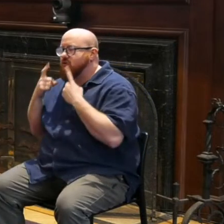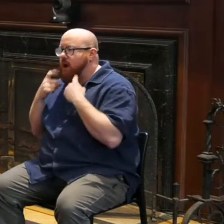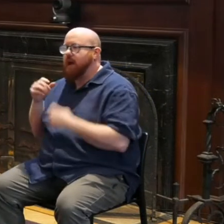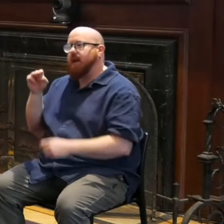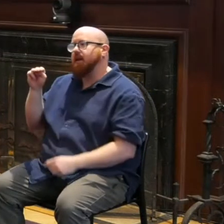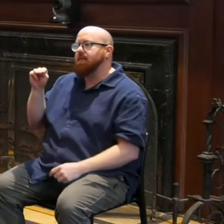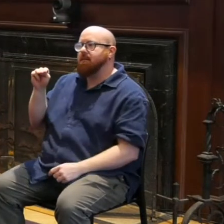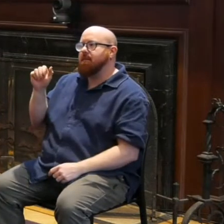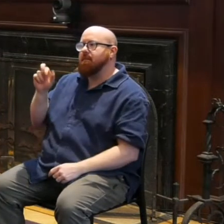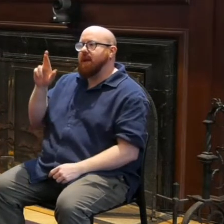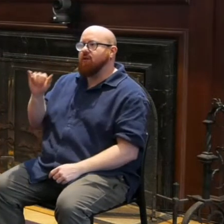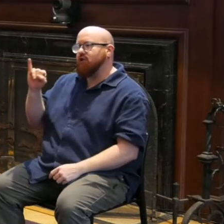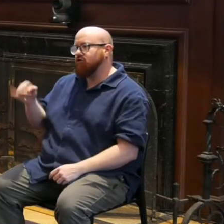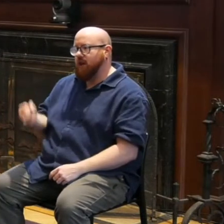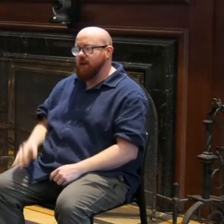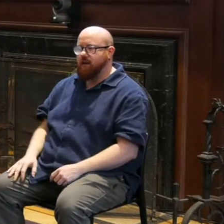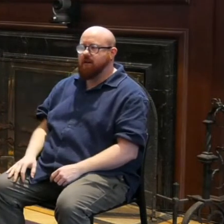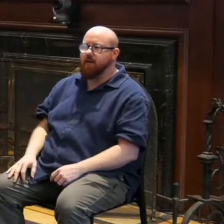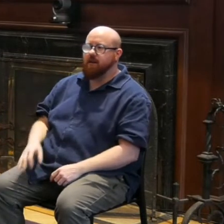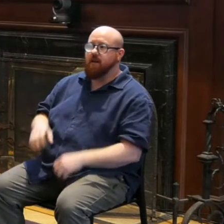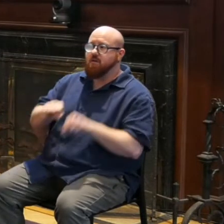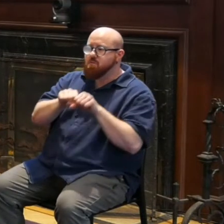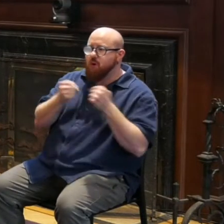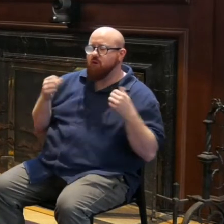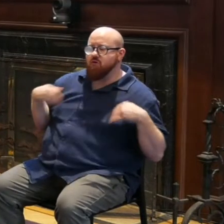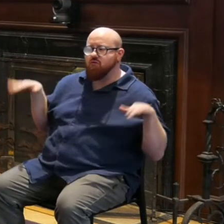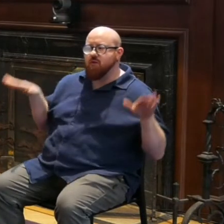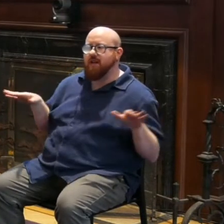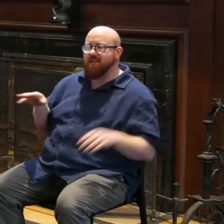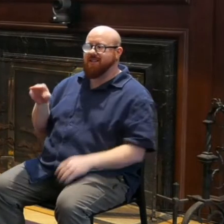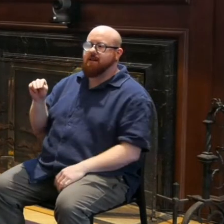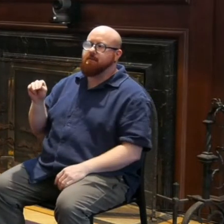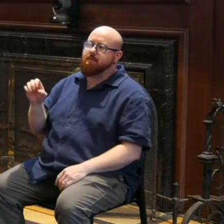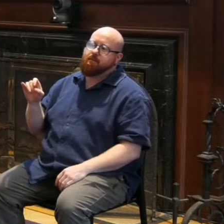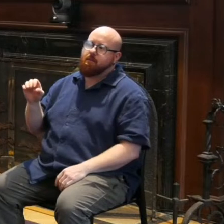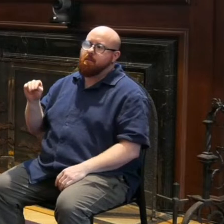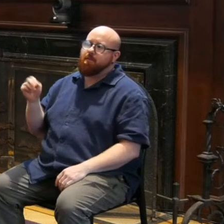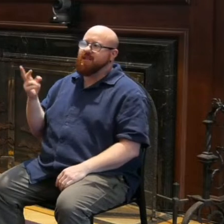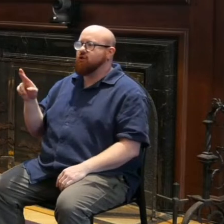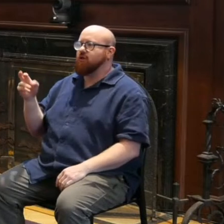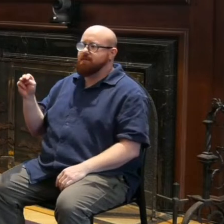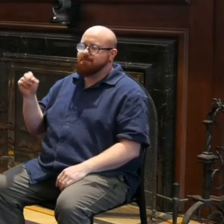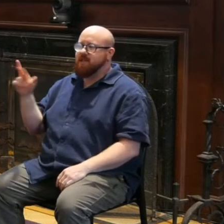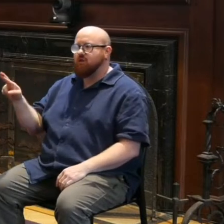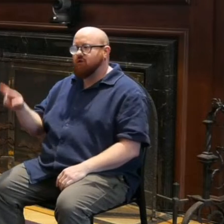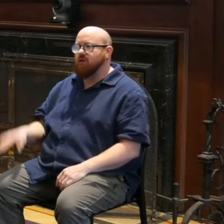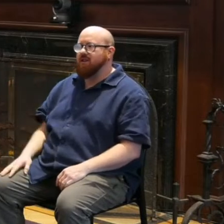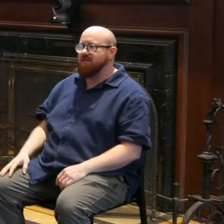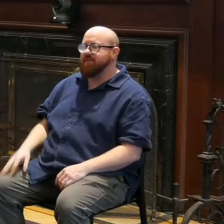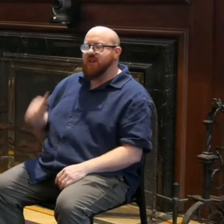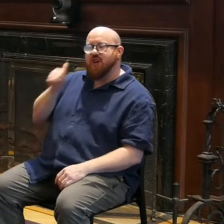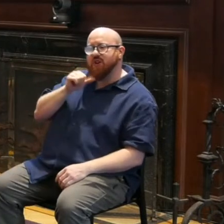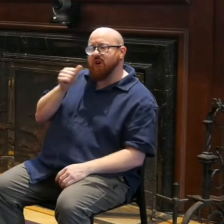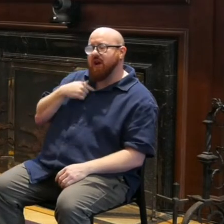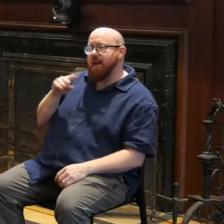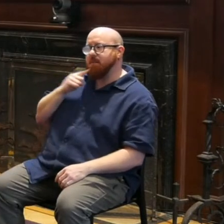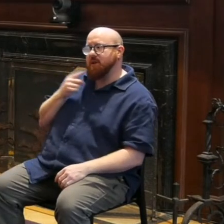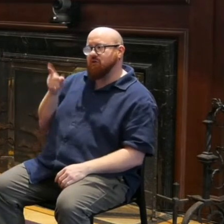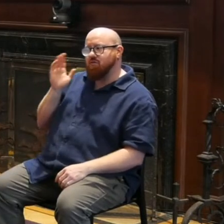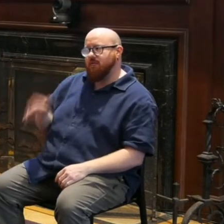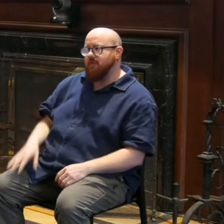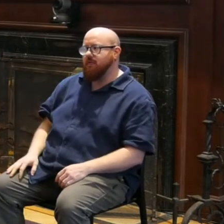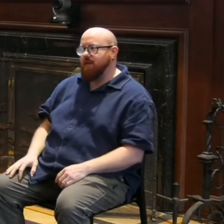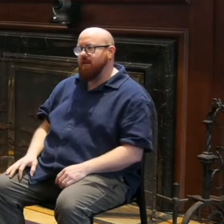Wings, Mr. Mister. Girl, I'm Gonna Miss You, Milli Vanilli. Didn't We Almost Have It